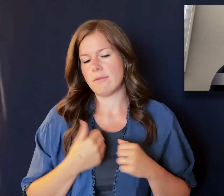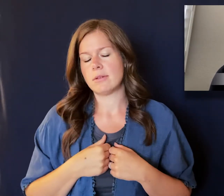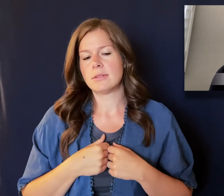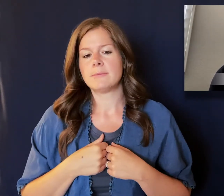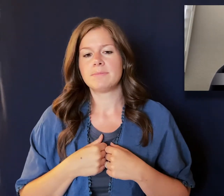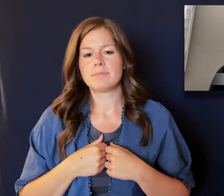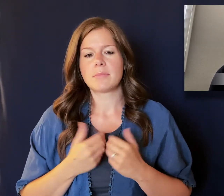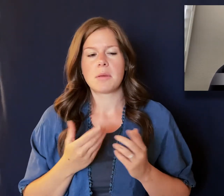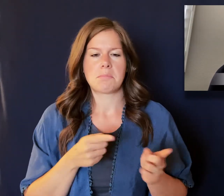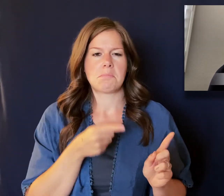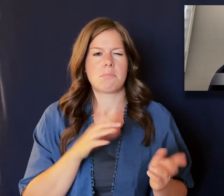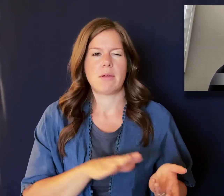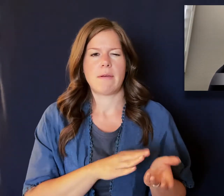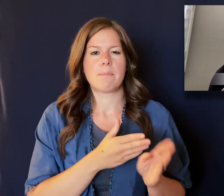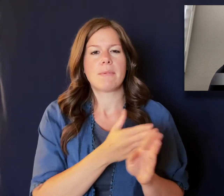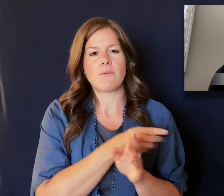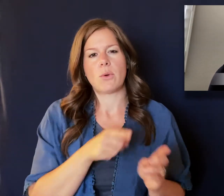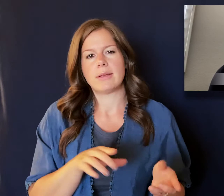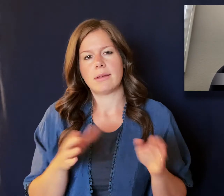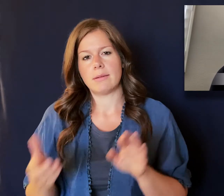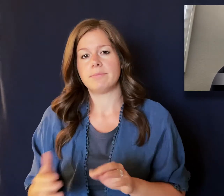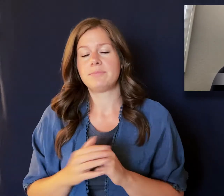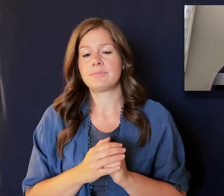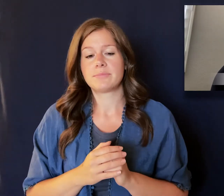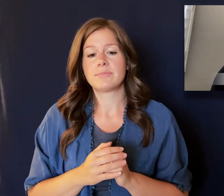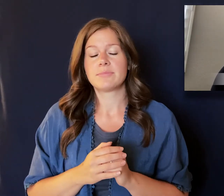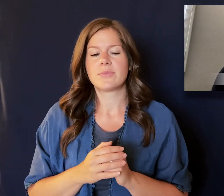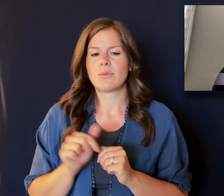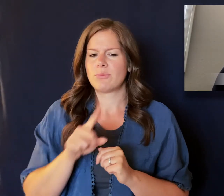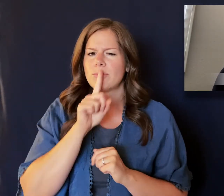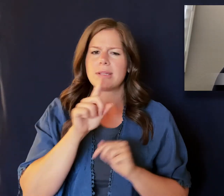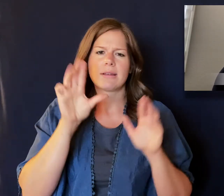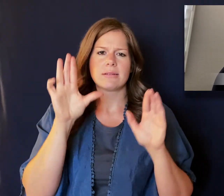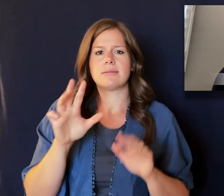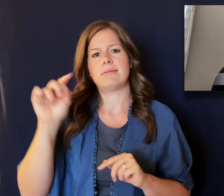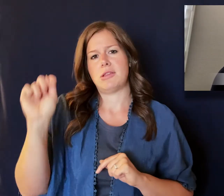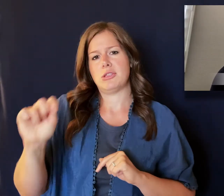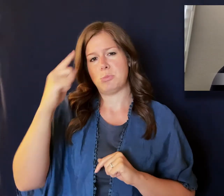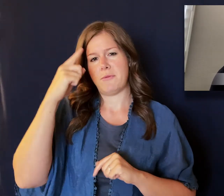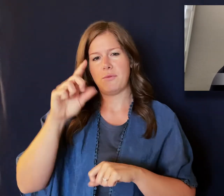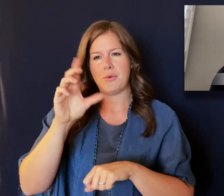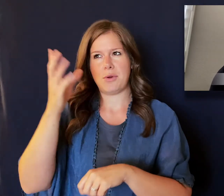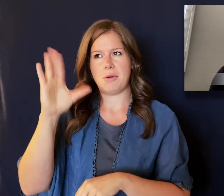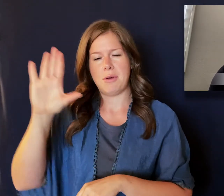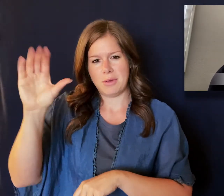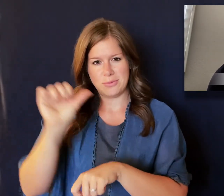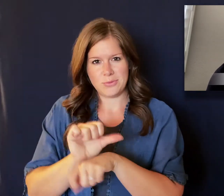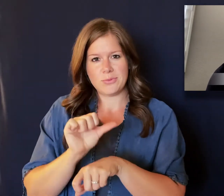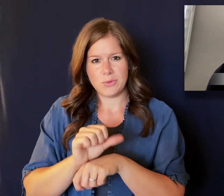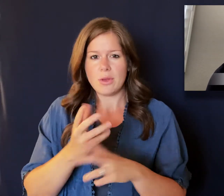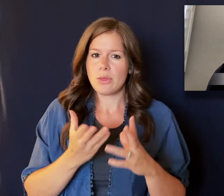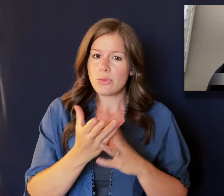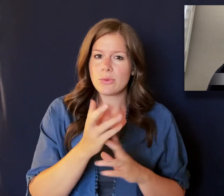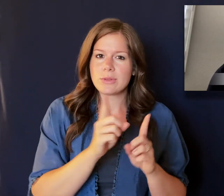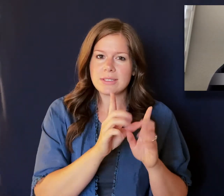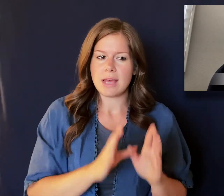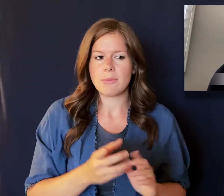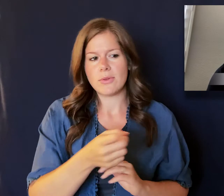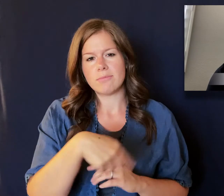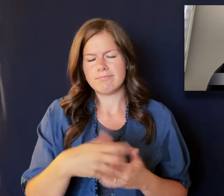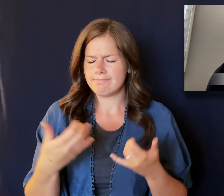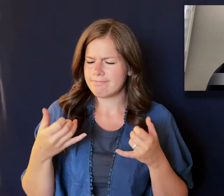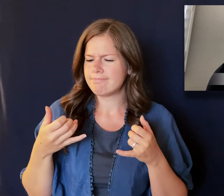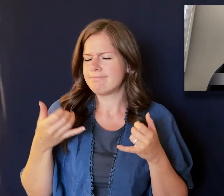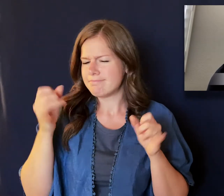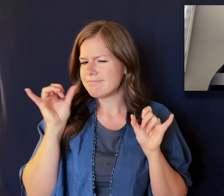amazing testimony of the work of God through these disciples, finishing out in their lives and them being faithful to complete the work